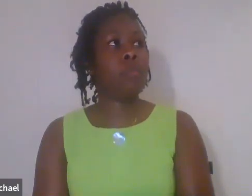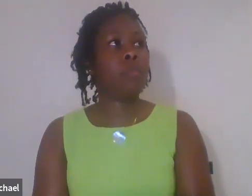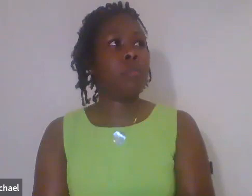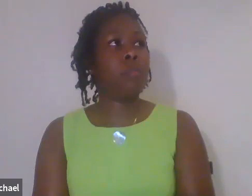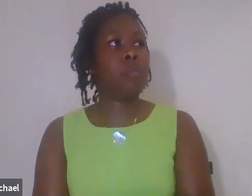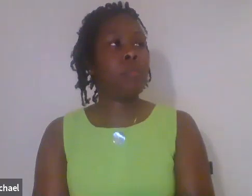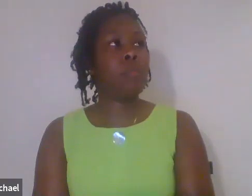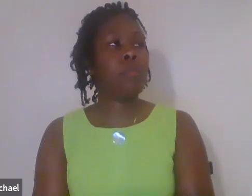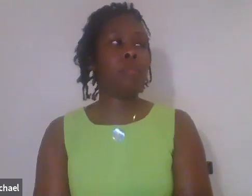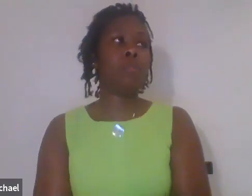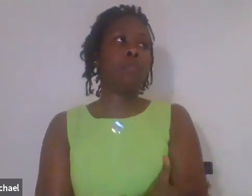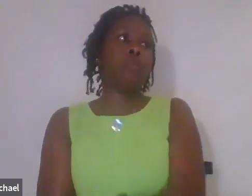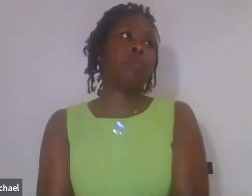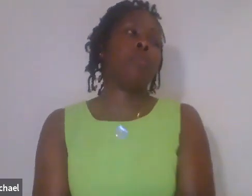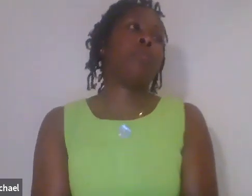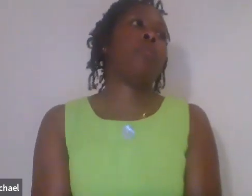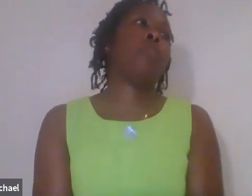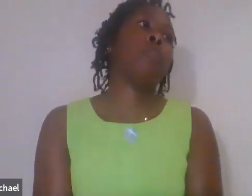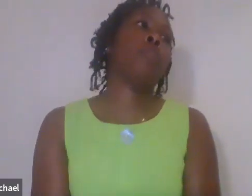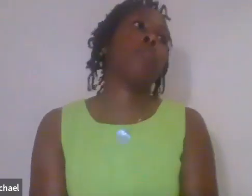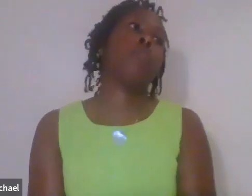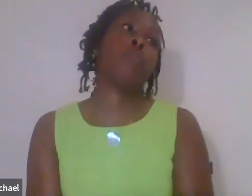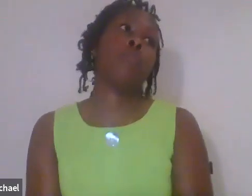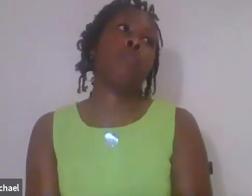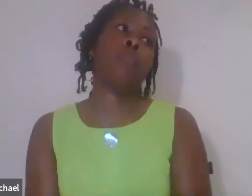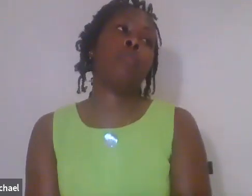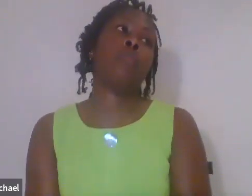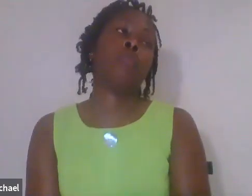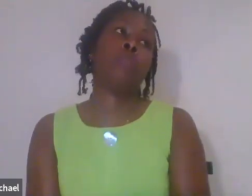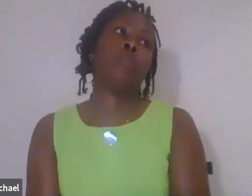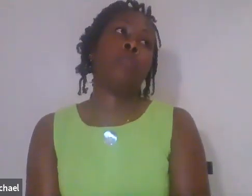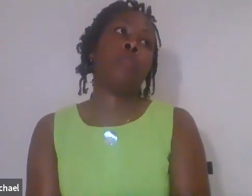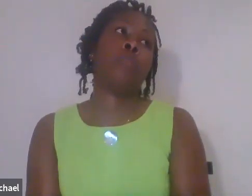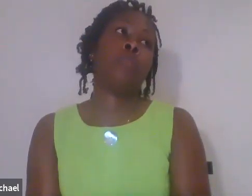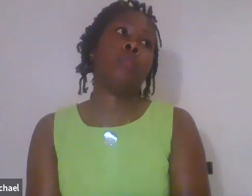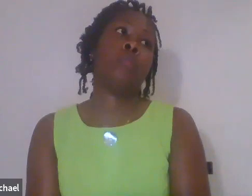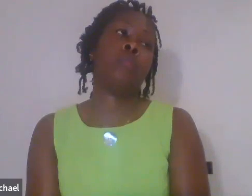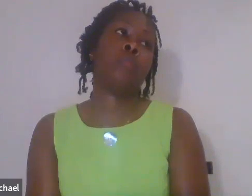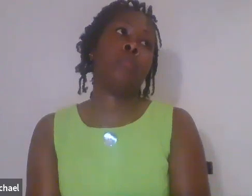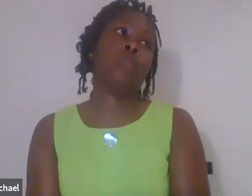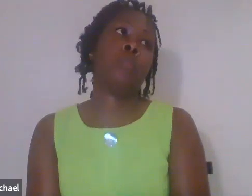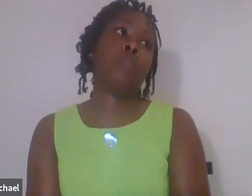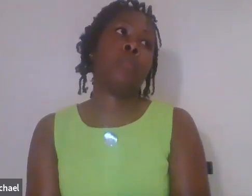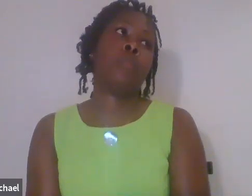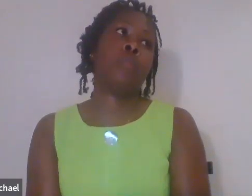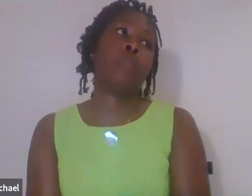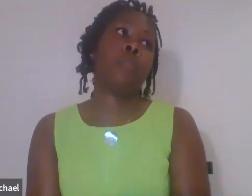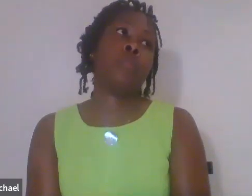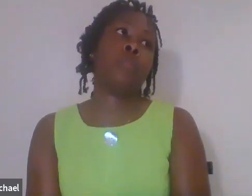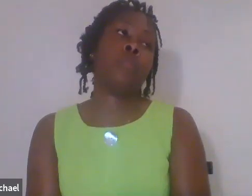making opportunities for ourselves. Thank you so much for the valuable knowledge. And I believe through your